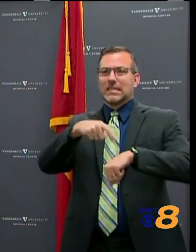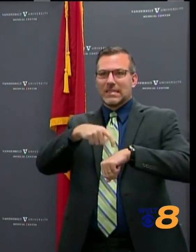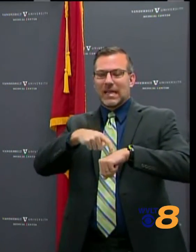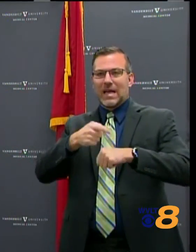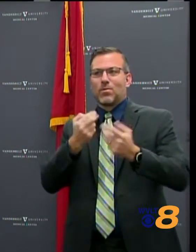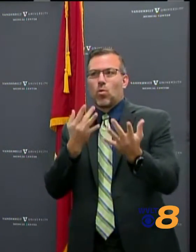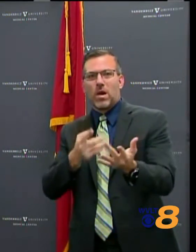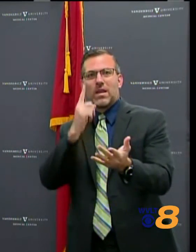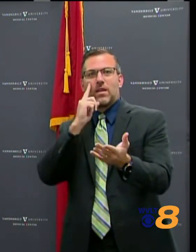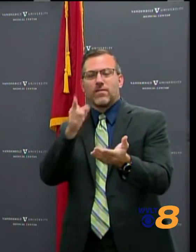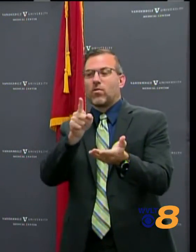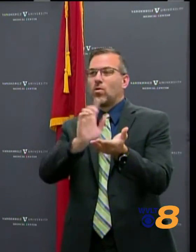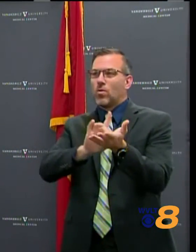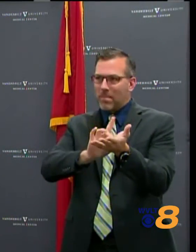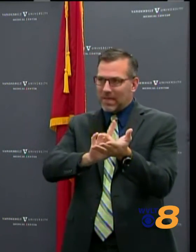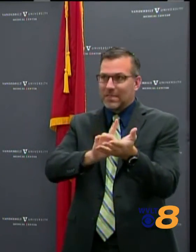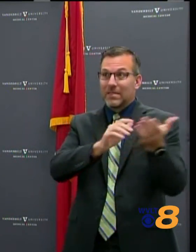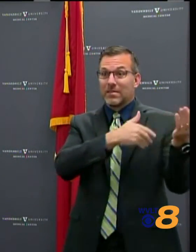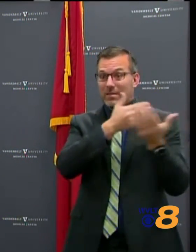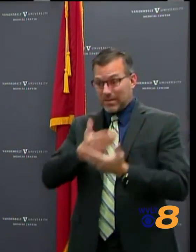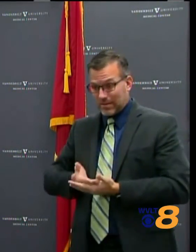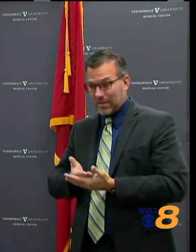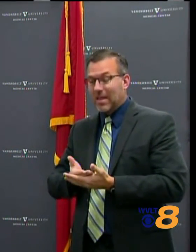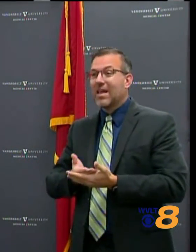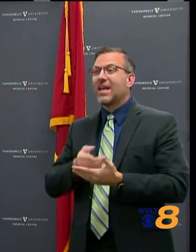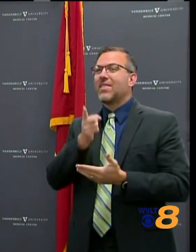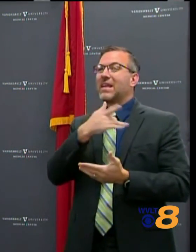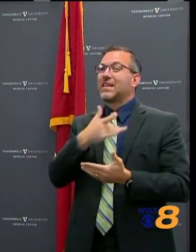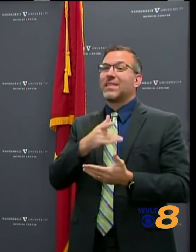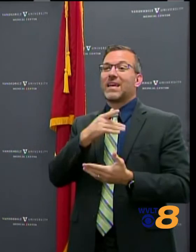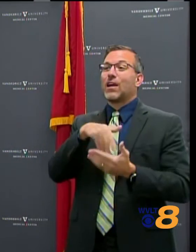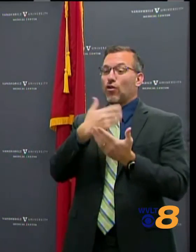COVID vaccine supplies arrive in 2 parts.